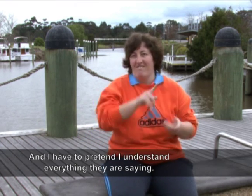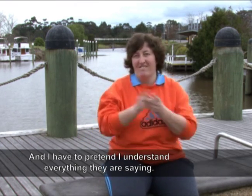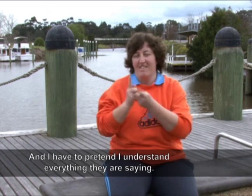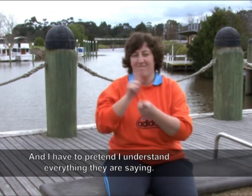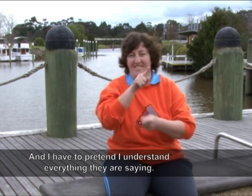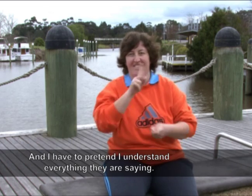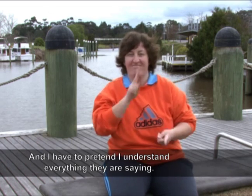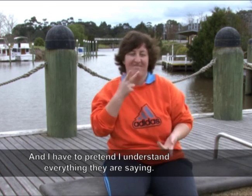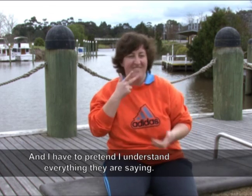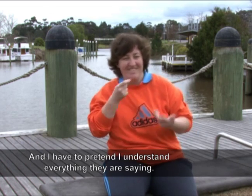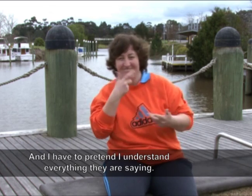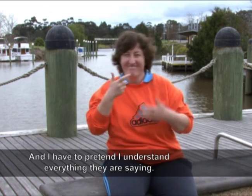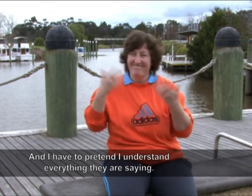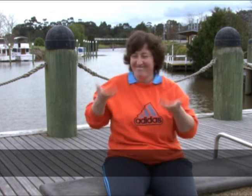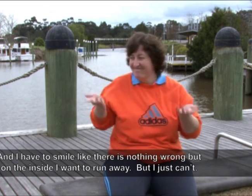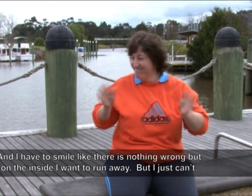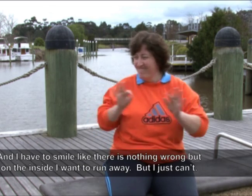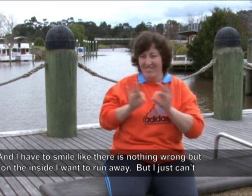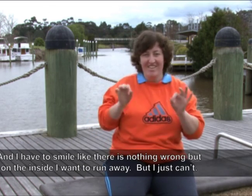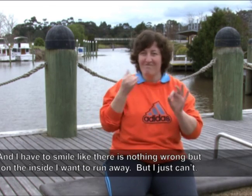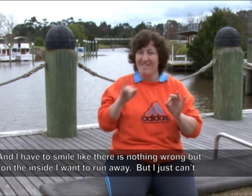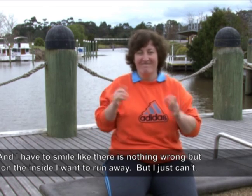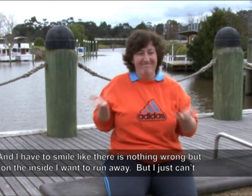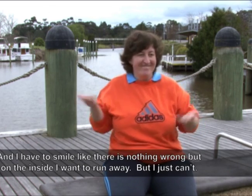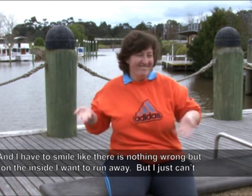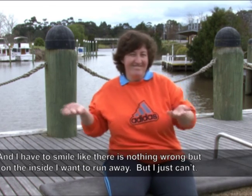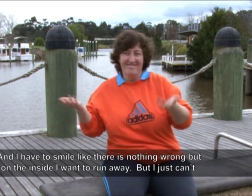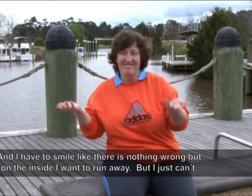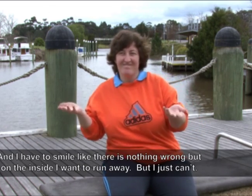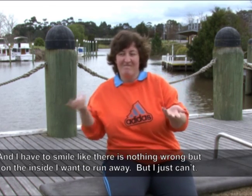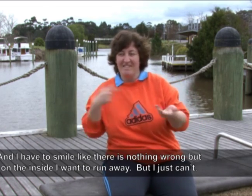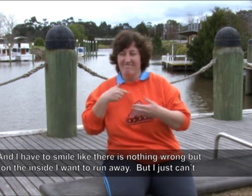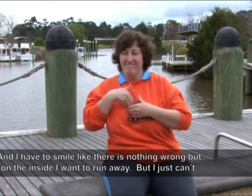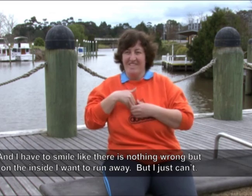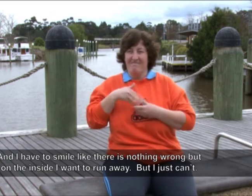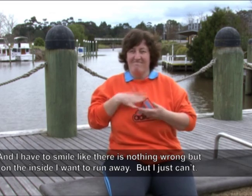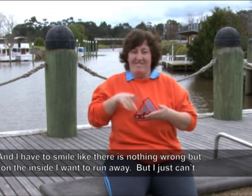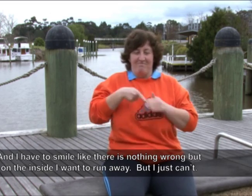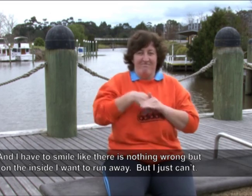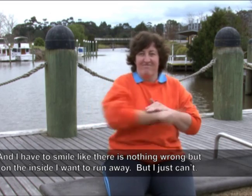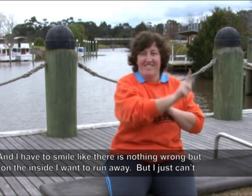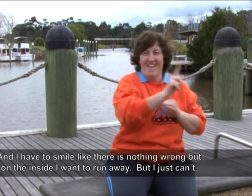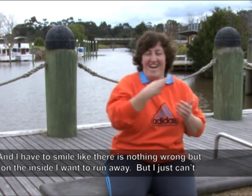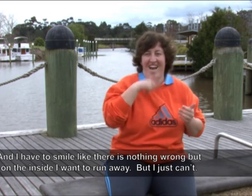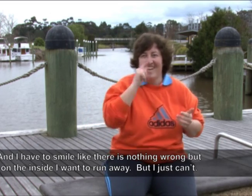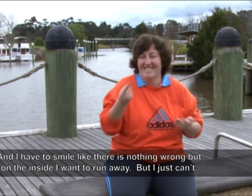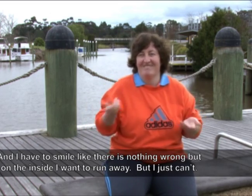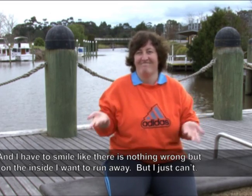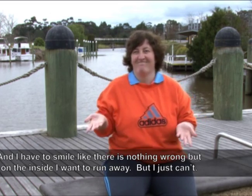and I just have to pretend I understand everything they're saying, and I have to smile like there's nothing wrong. But on the inside, I just want to run